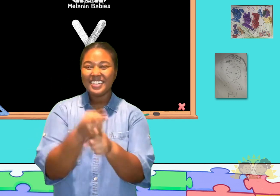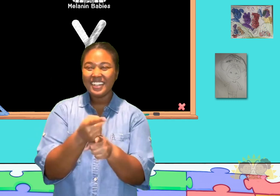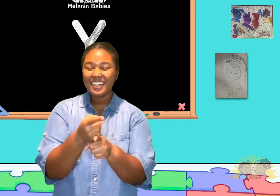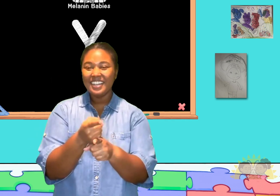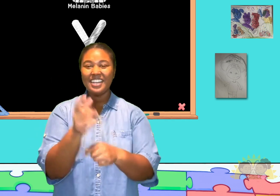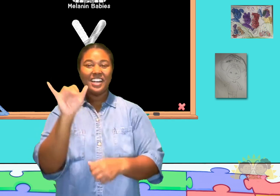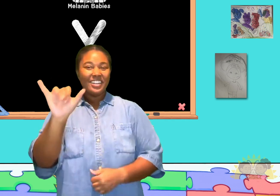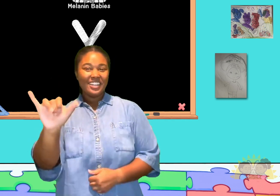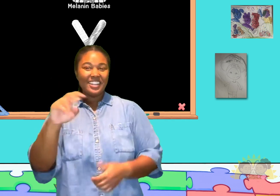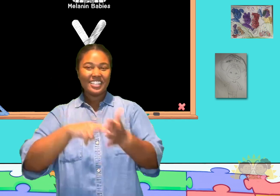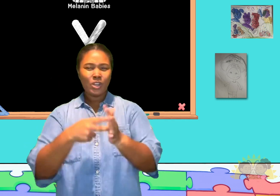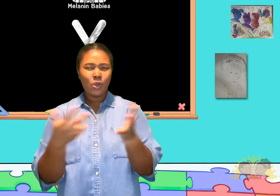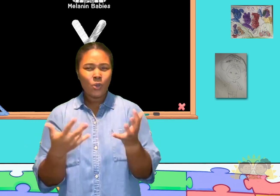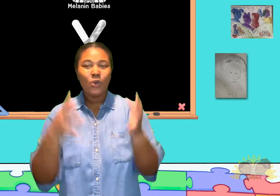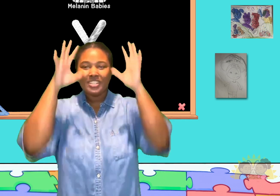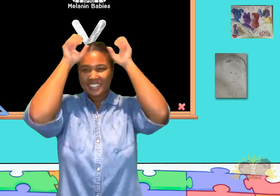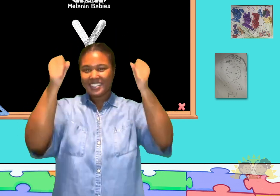That's right. Y stands for yak.